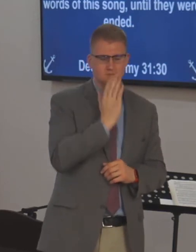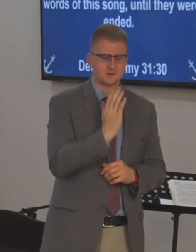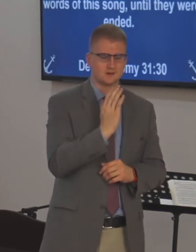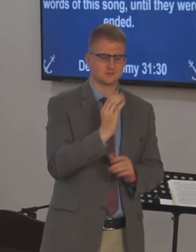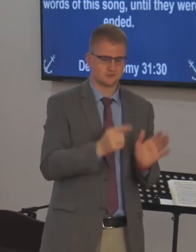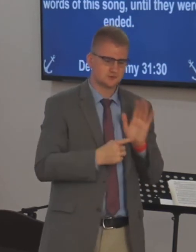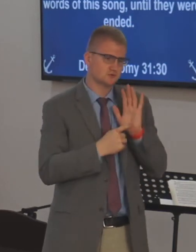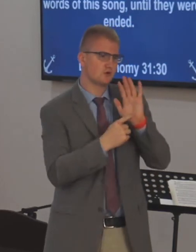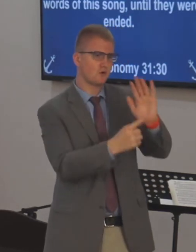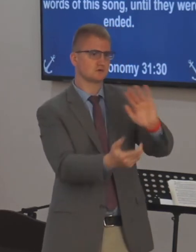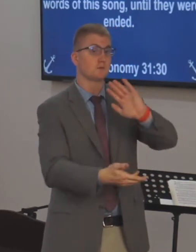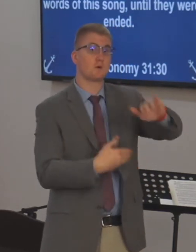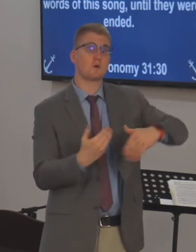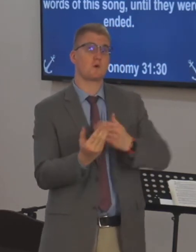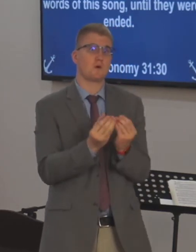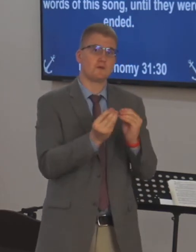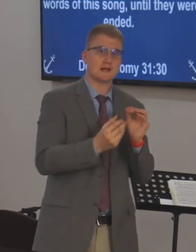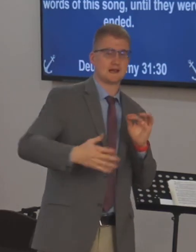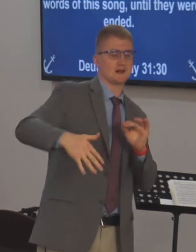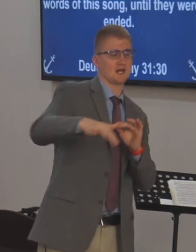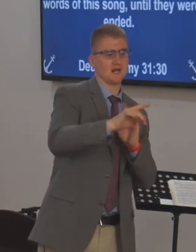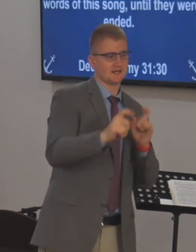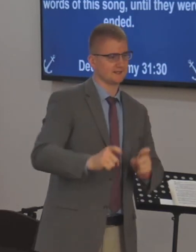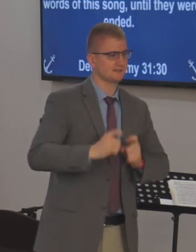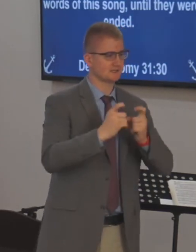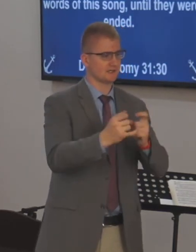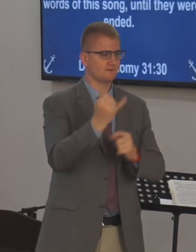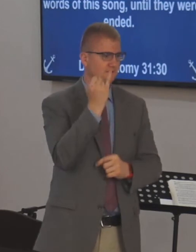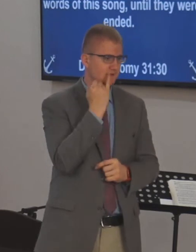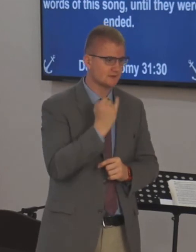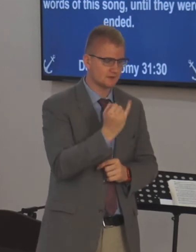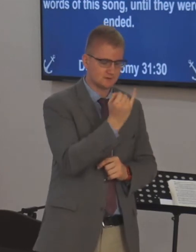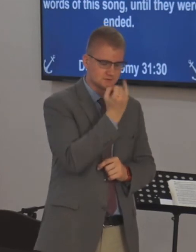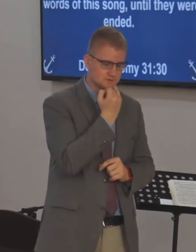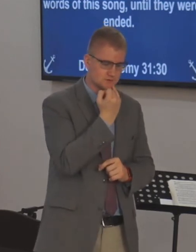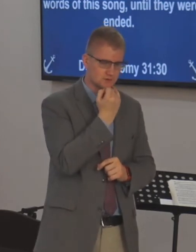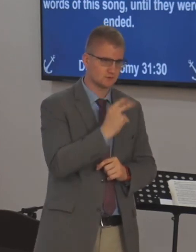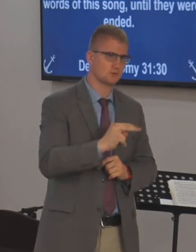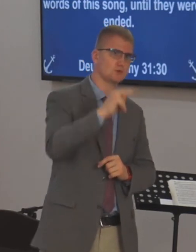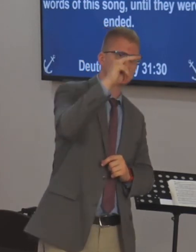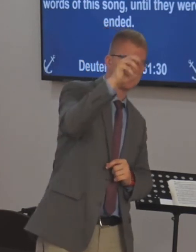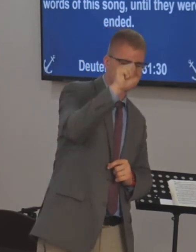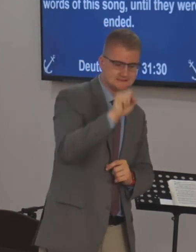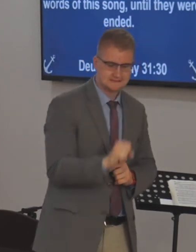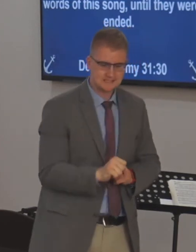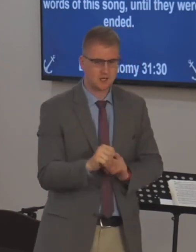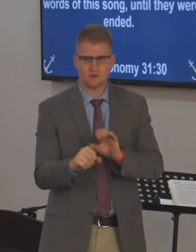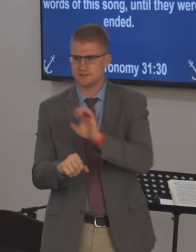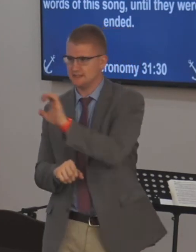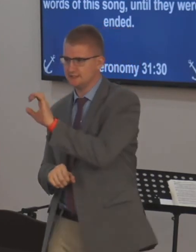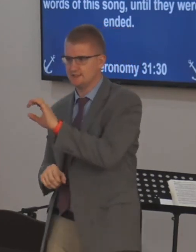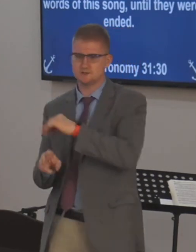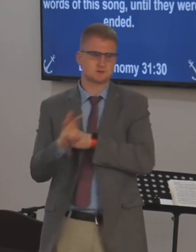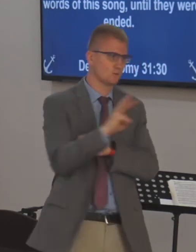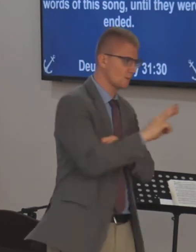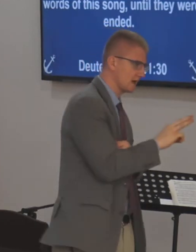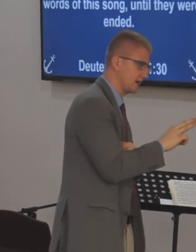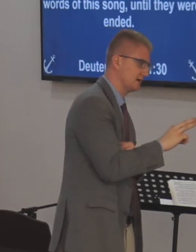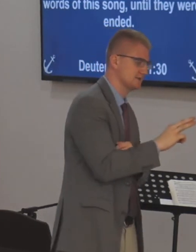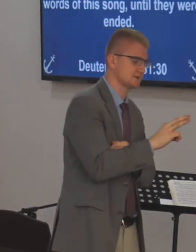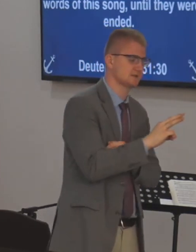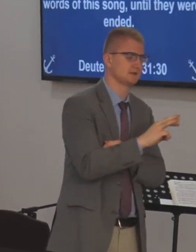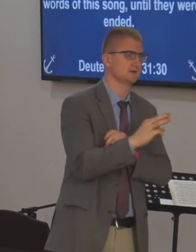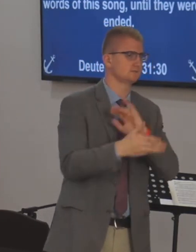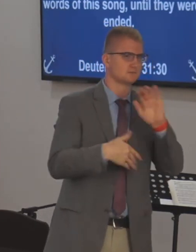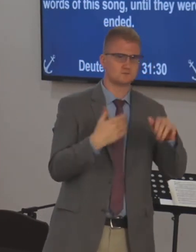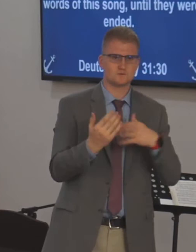all the land that he's given to Israel. North, he'll show him all to the north, to the south, to the east, to the west. The land of Canaan that